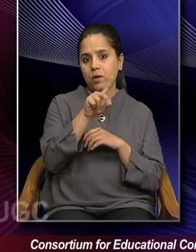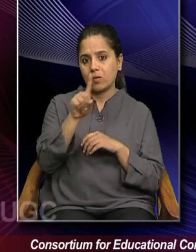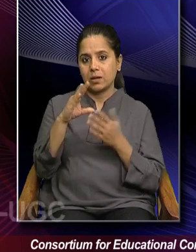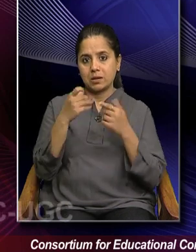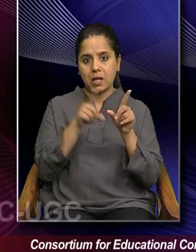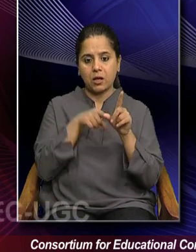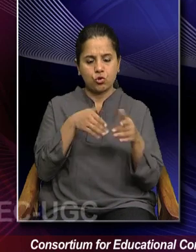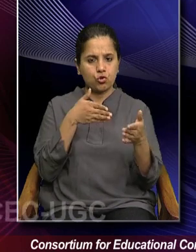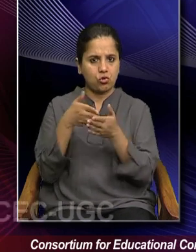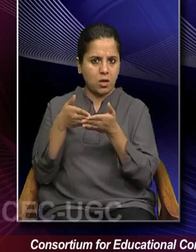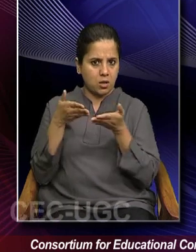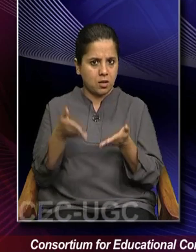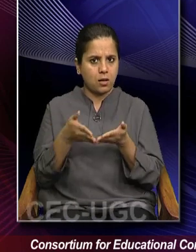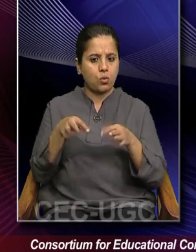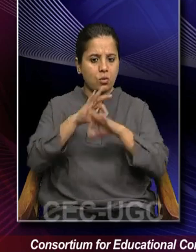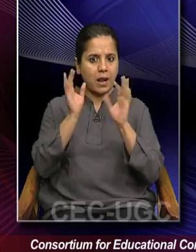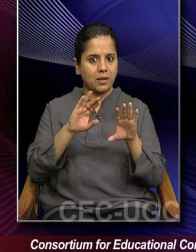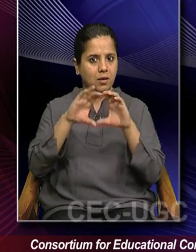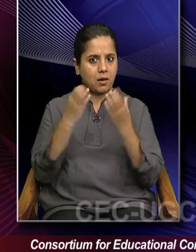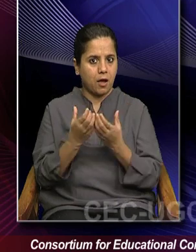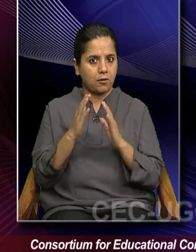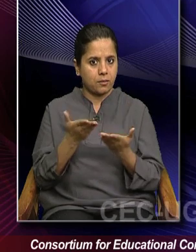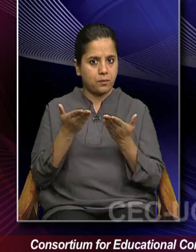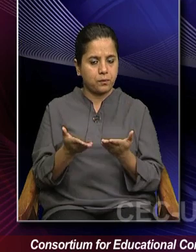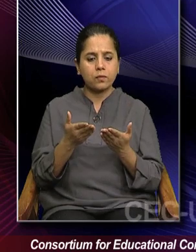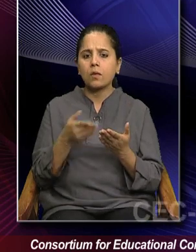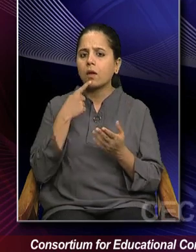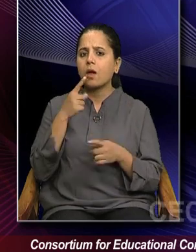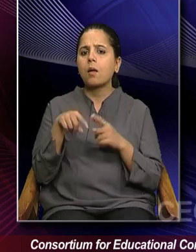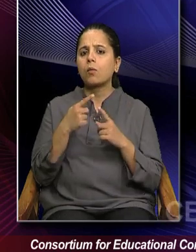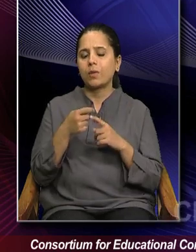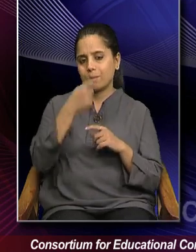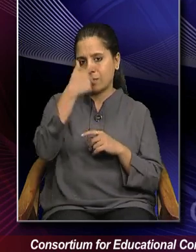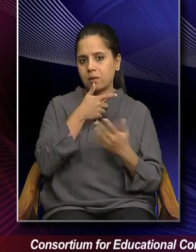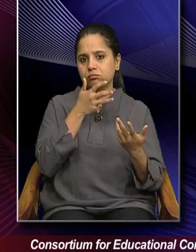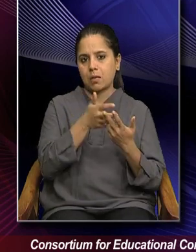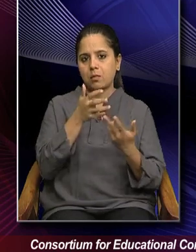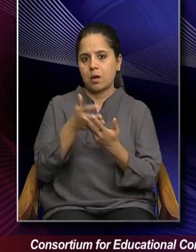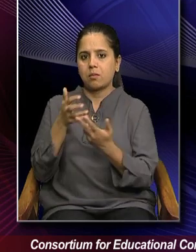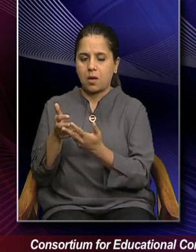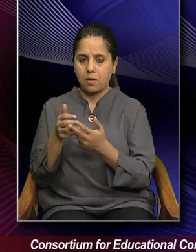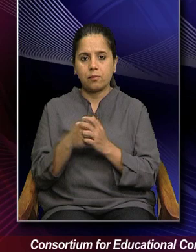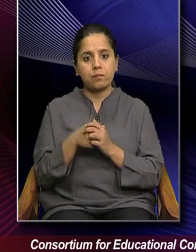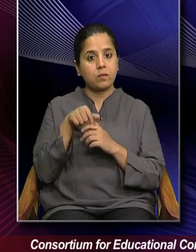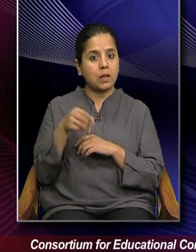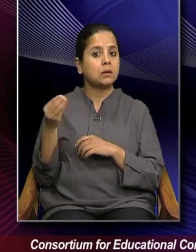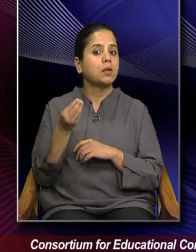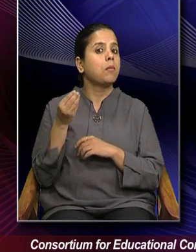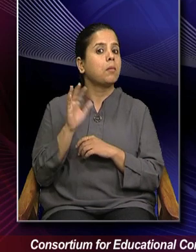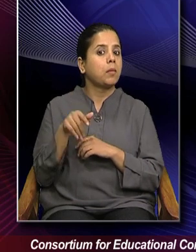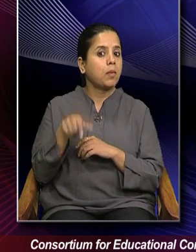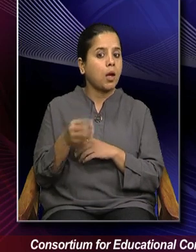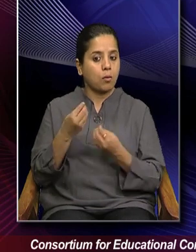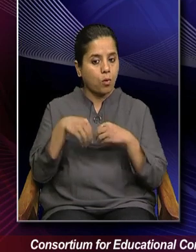century challenges ready classroom is all about personalization. There are some